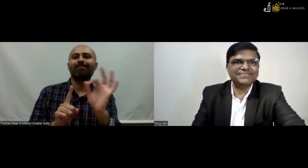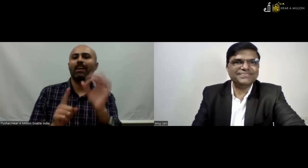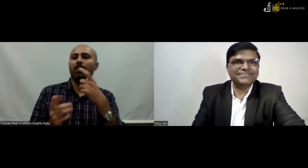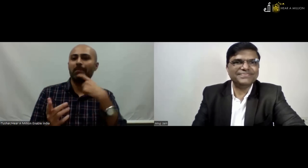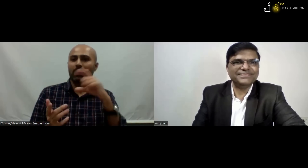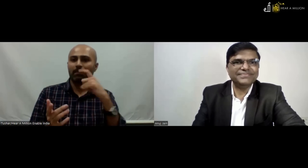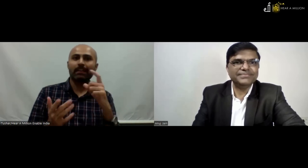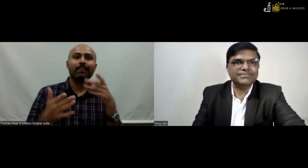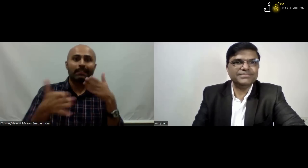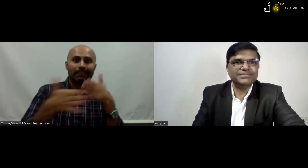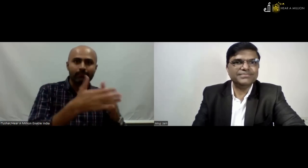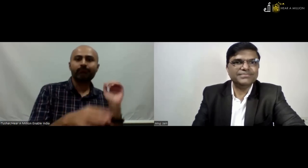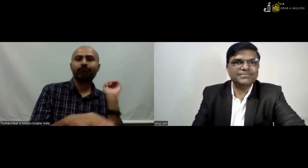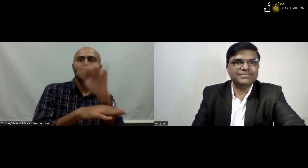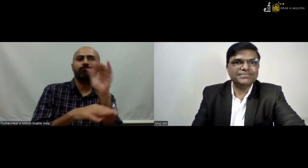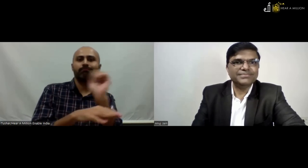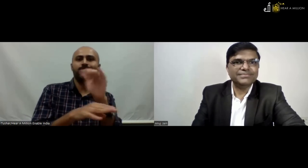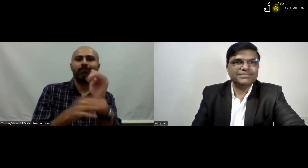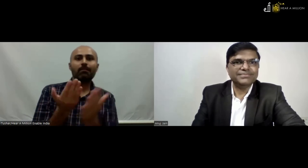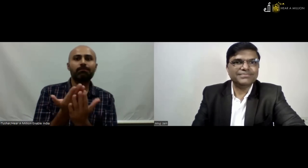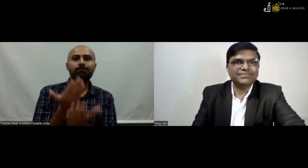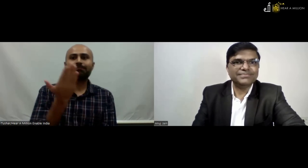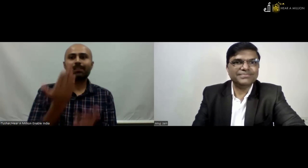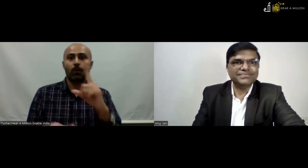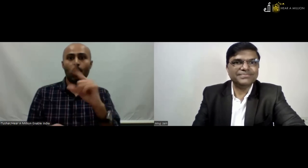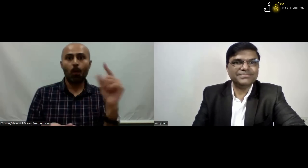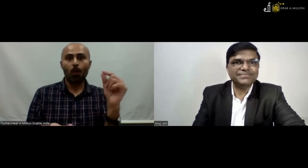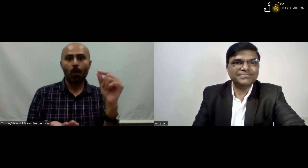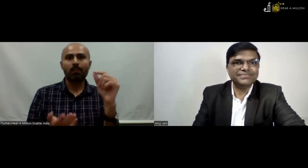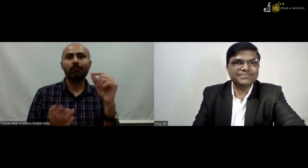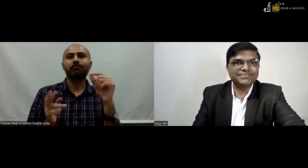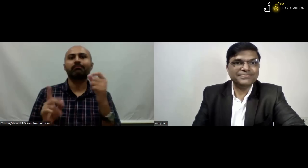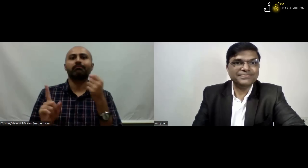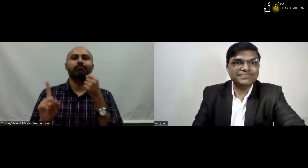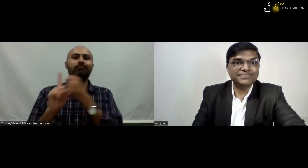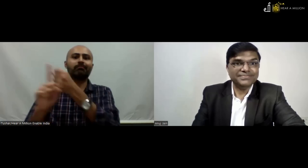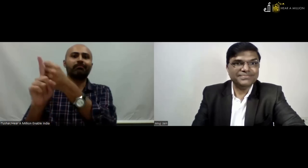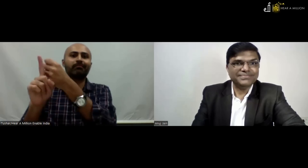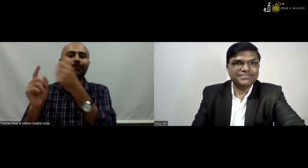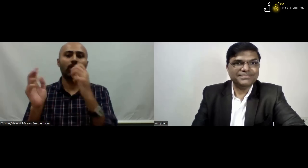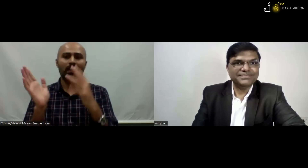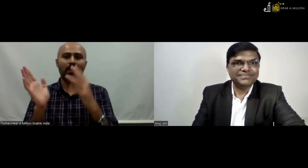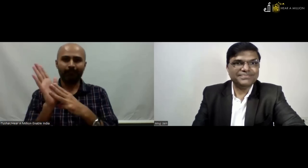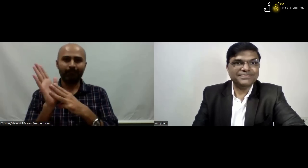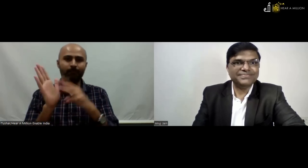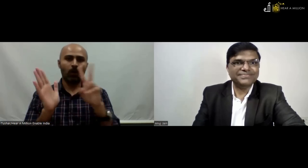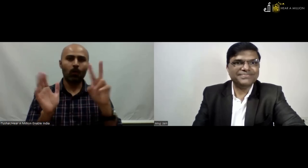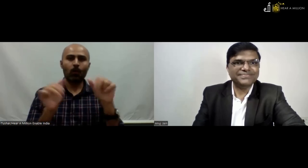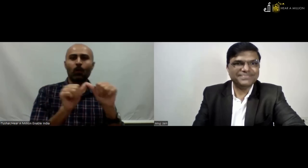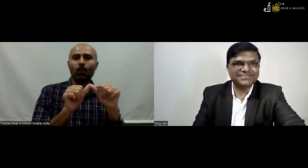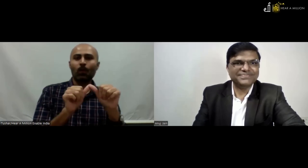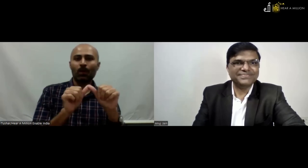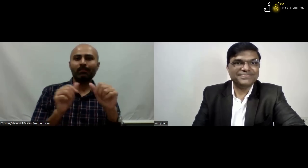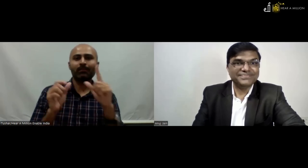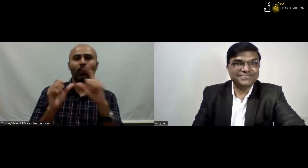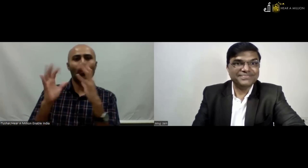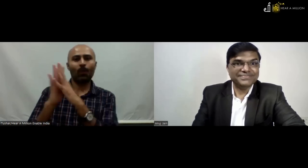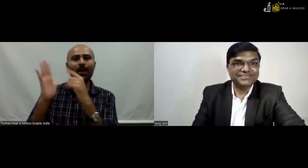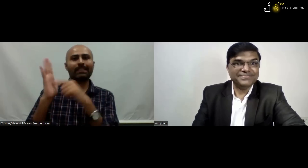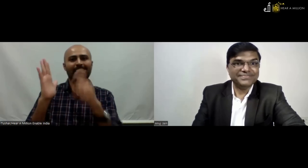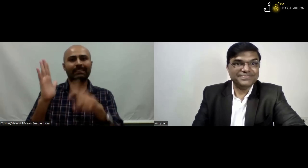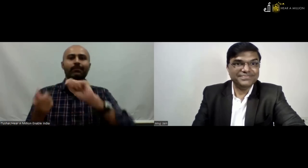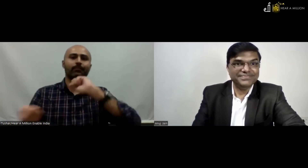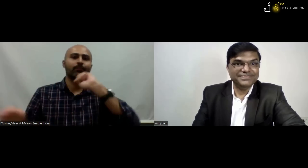I want to reiterate, as Anuj said, that keep your complaints and send them to NAD office.